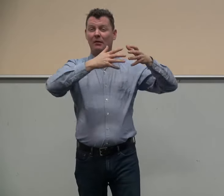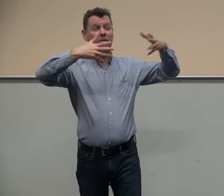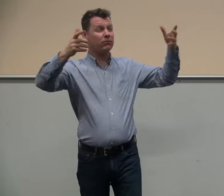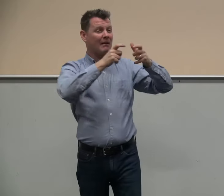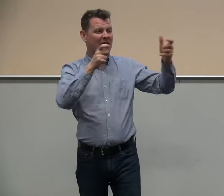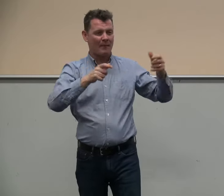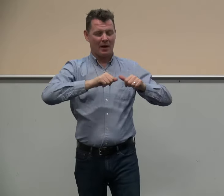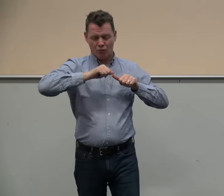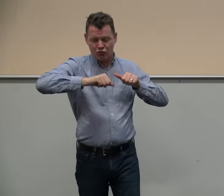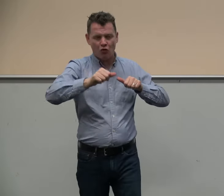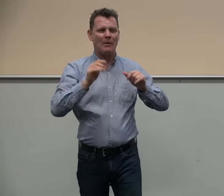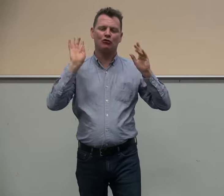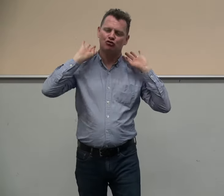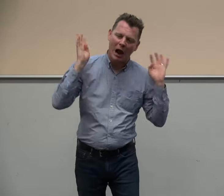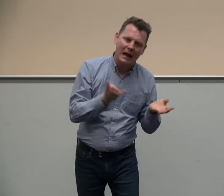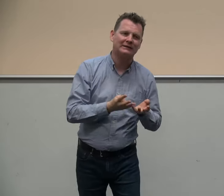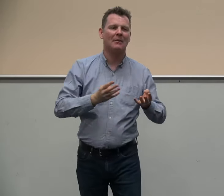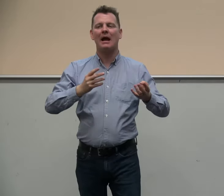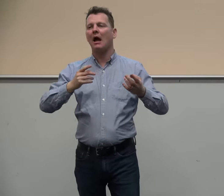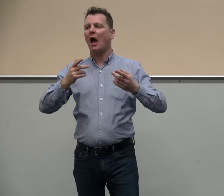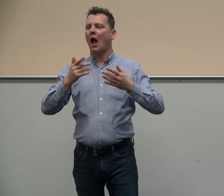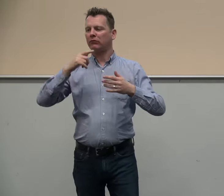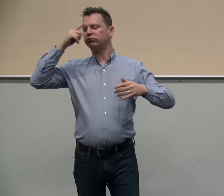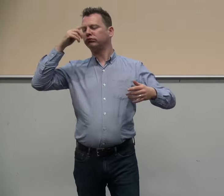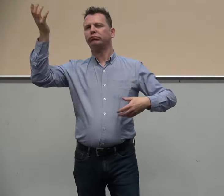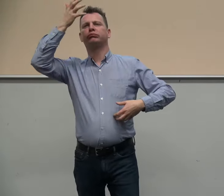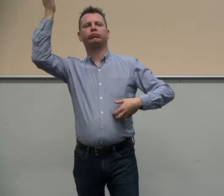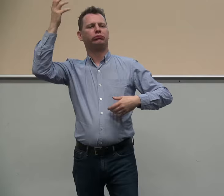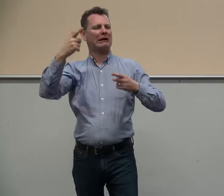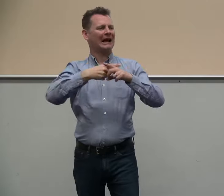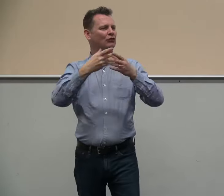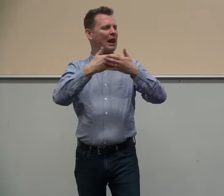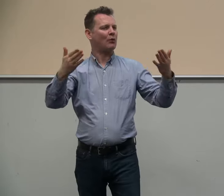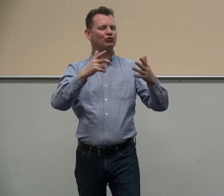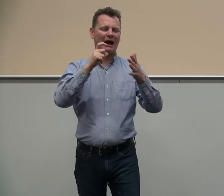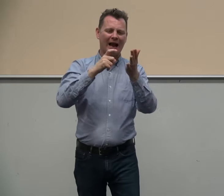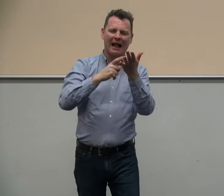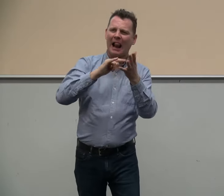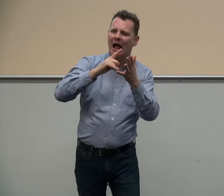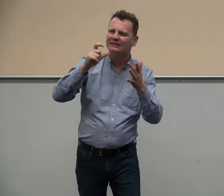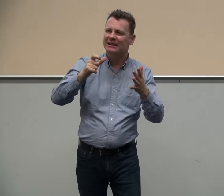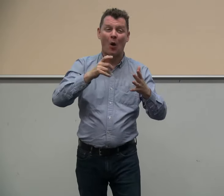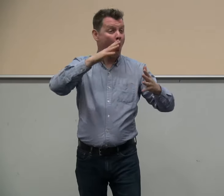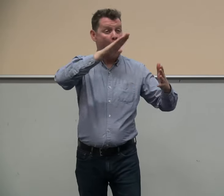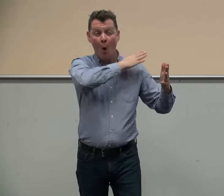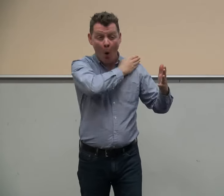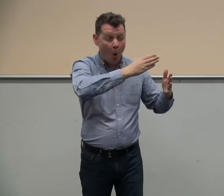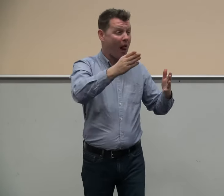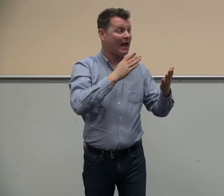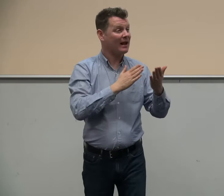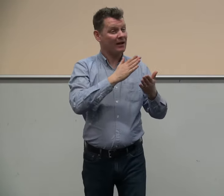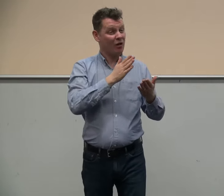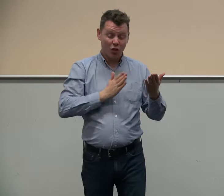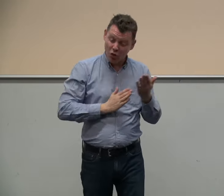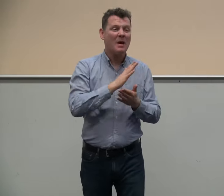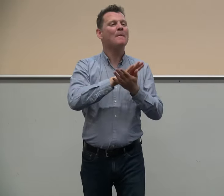a whole season of Shakespeare and other English language classics, and that's all you program, all you do is